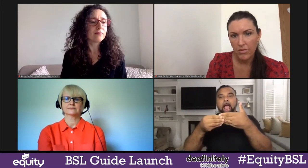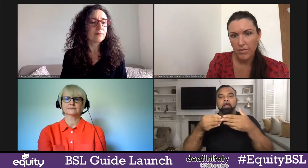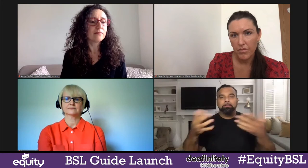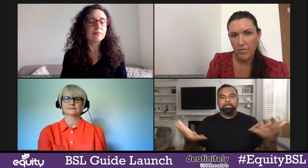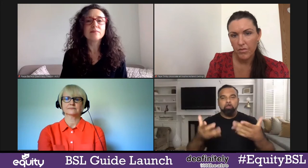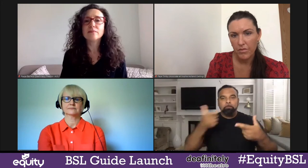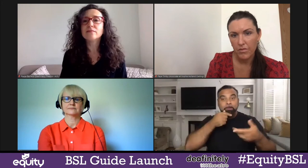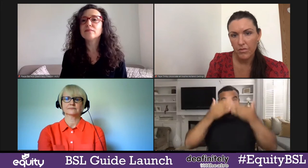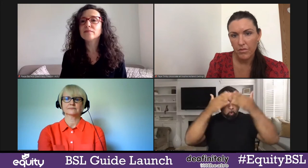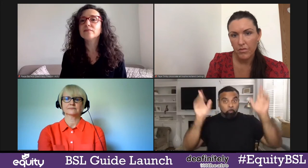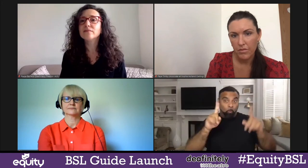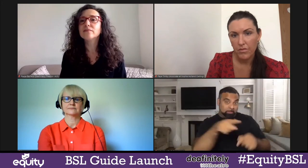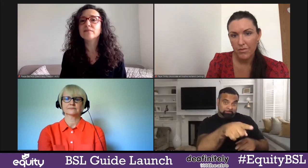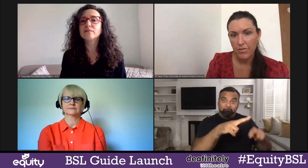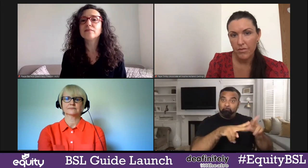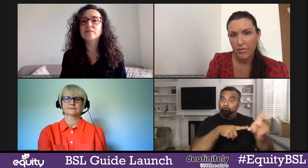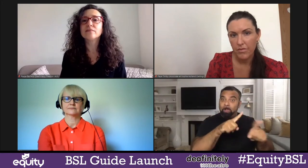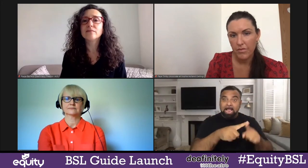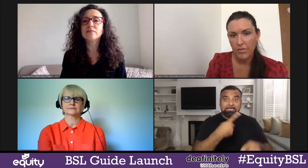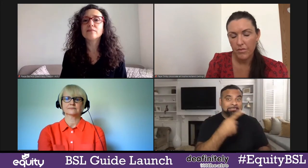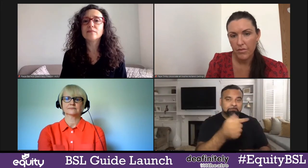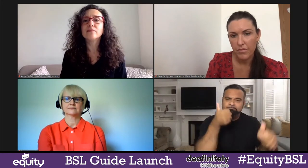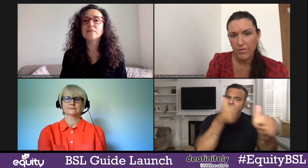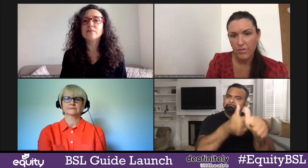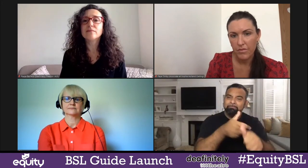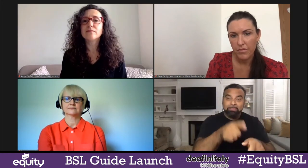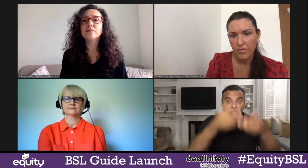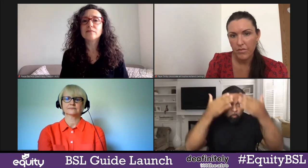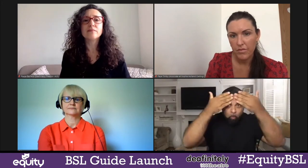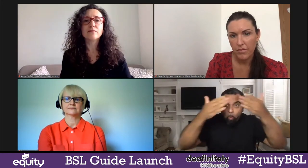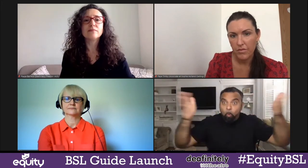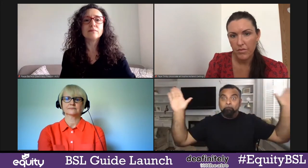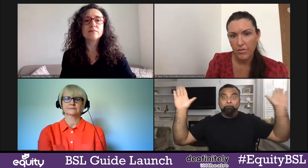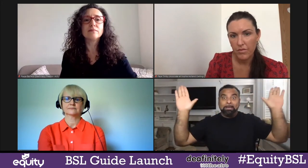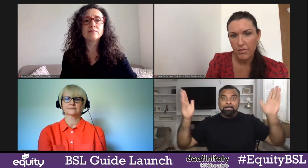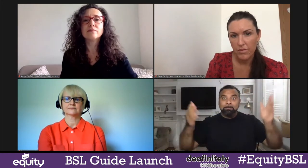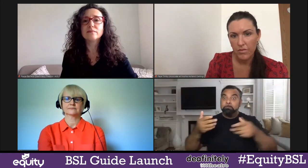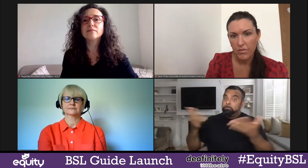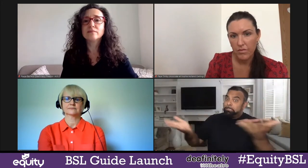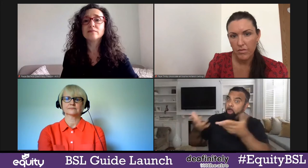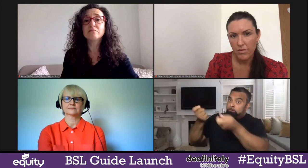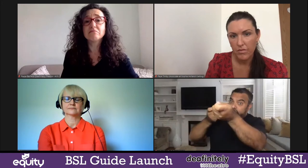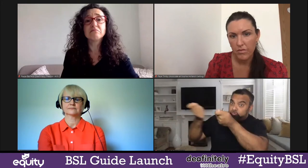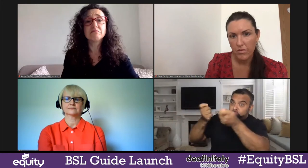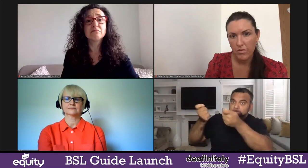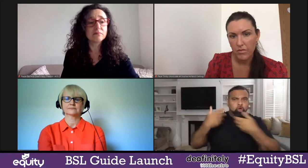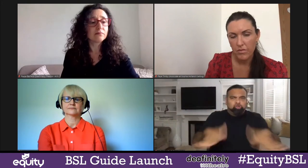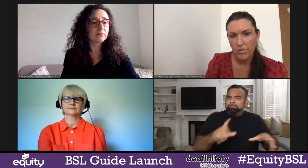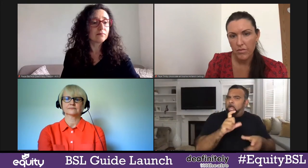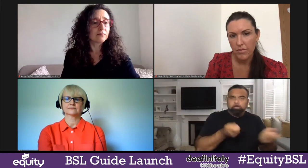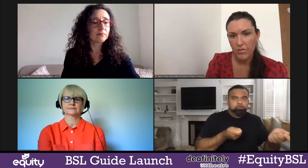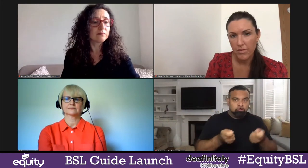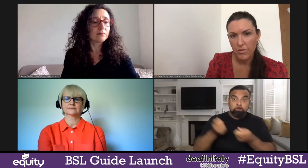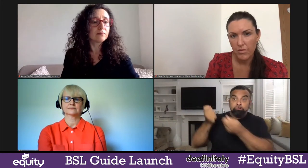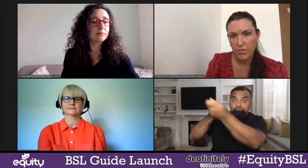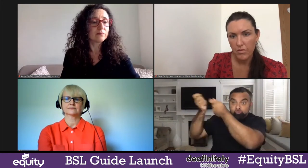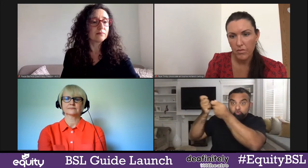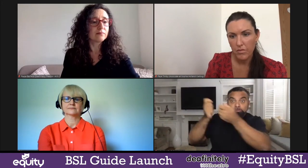using a deaf actor. And I think with having this guide, just as Faye's been sharing, hopefully it will open people's minds, not